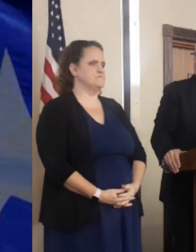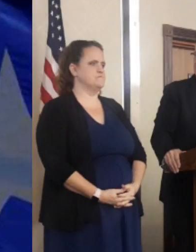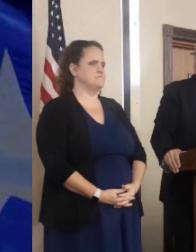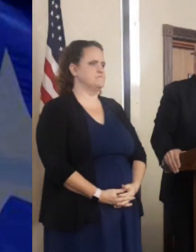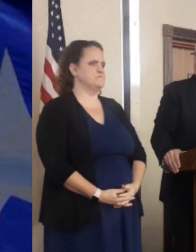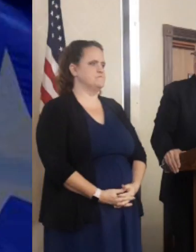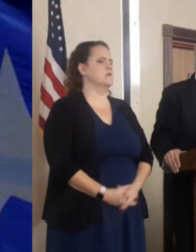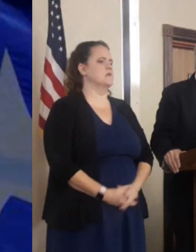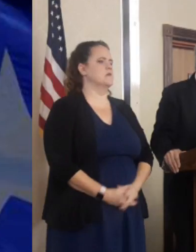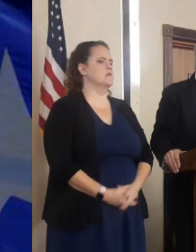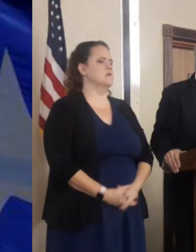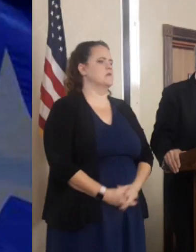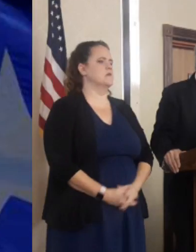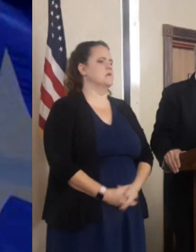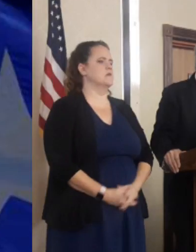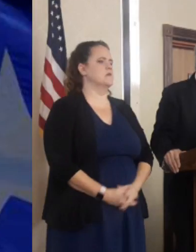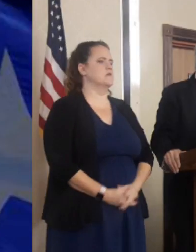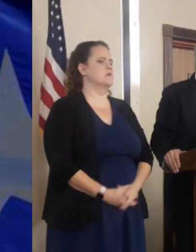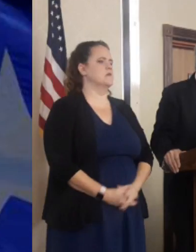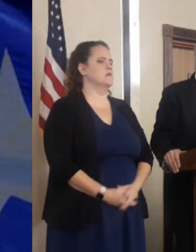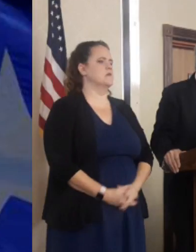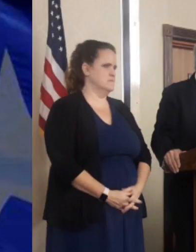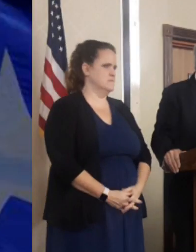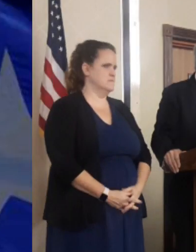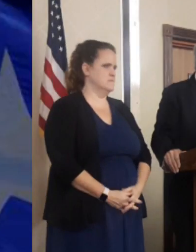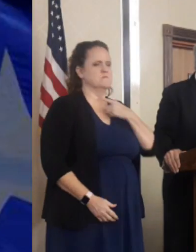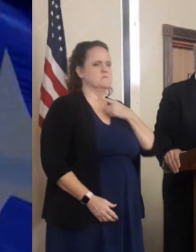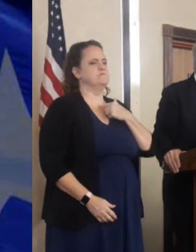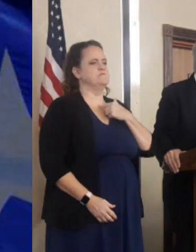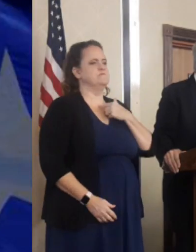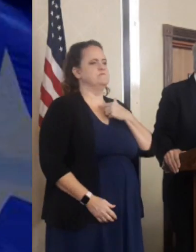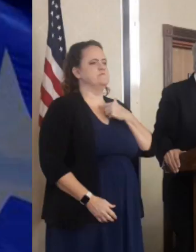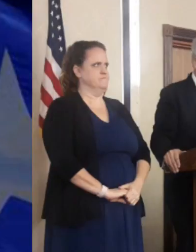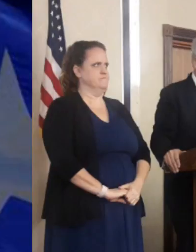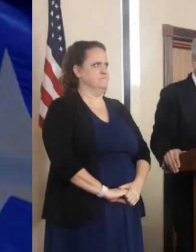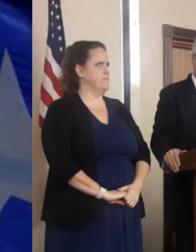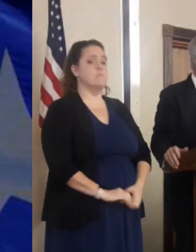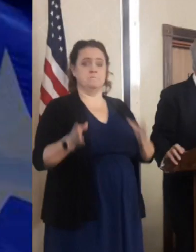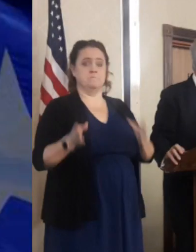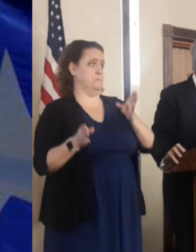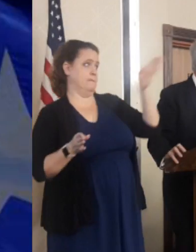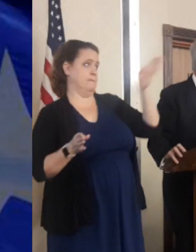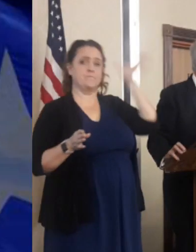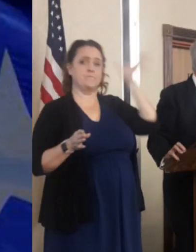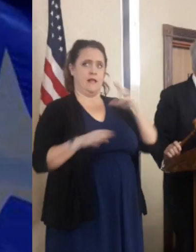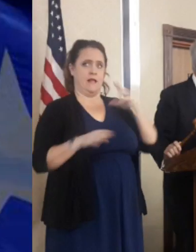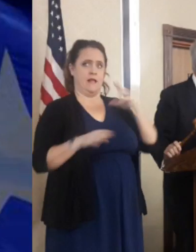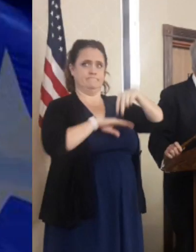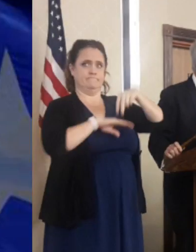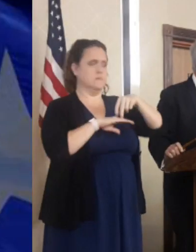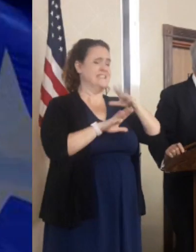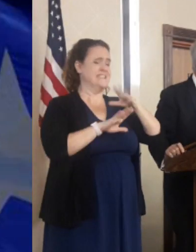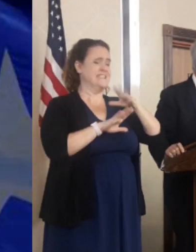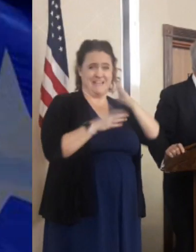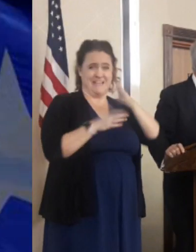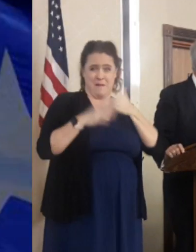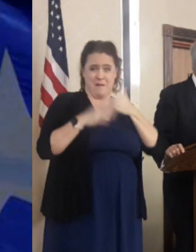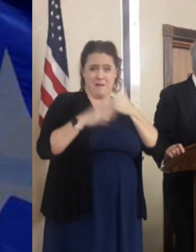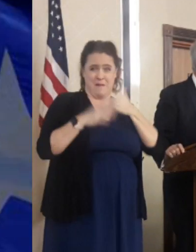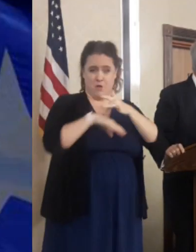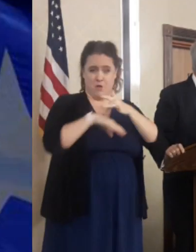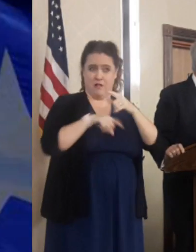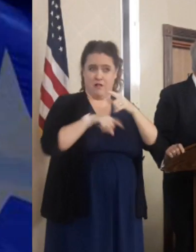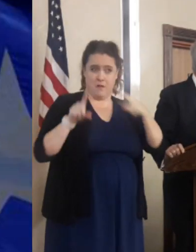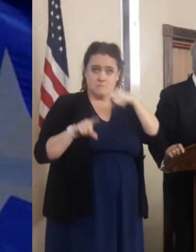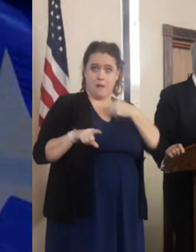Yes. This might be a few seconds premature, but can I move to commit this